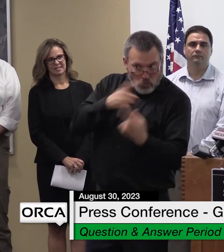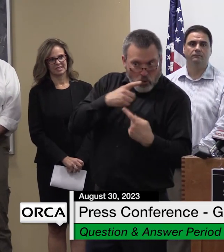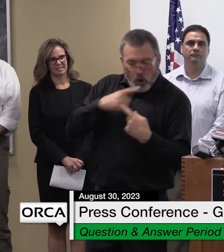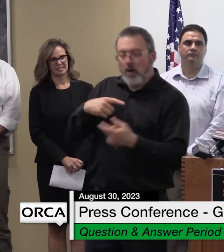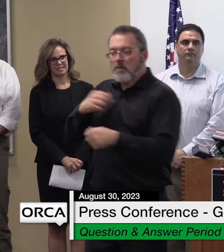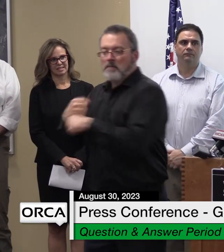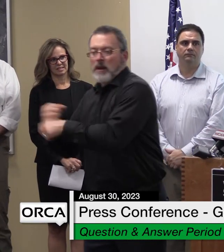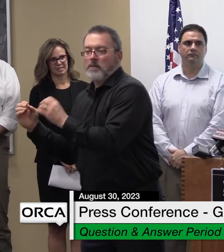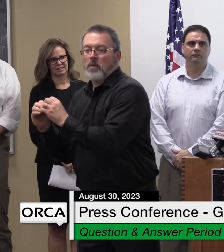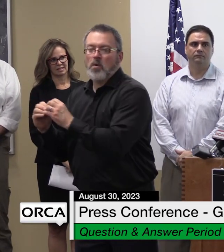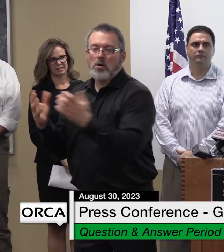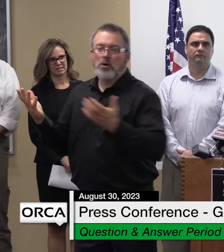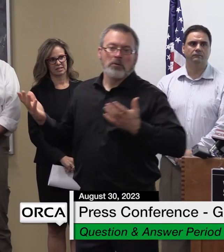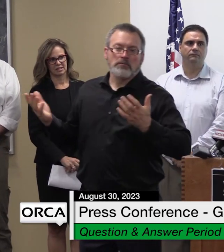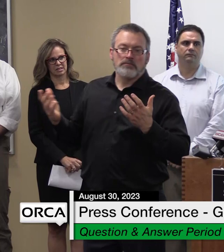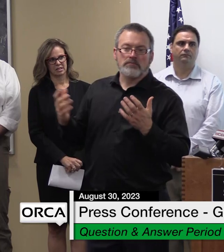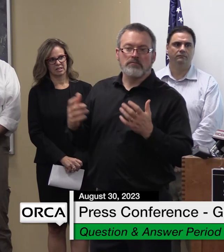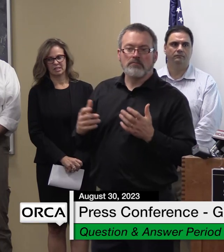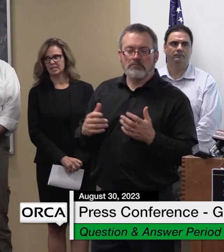make?